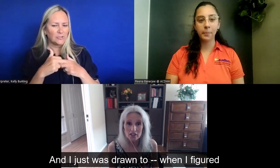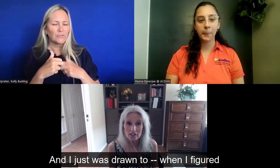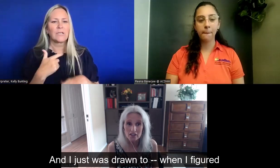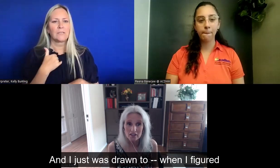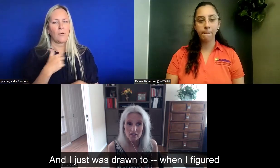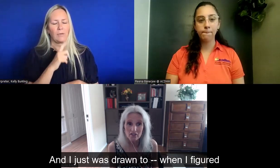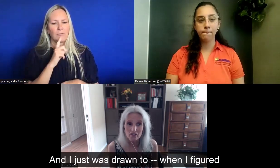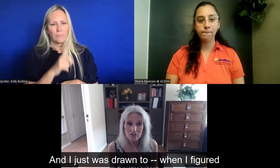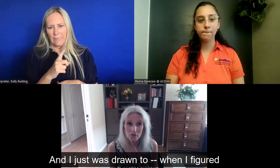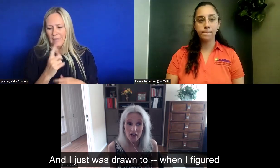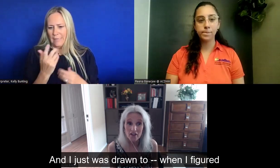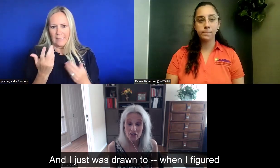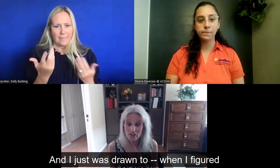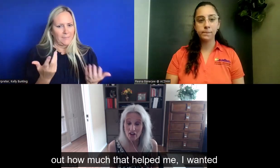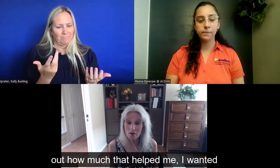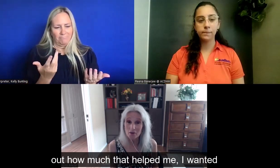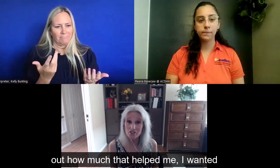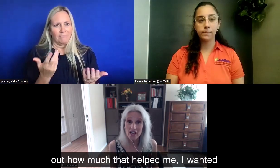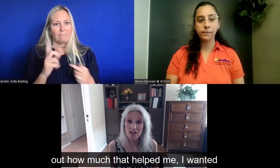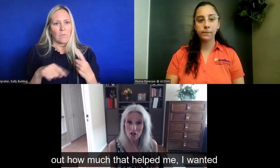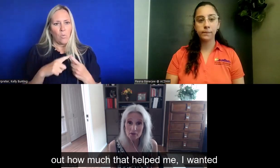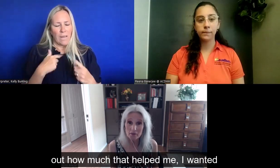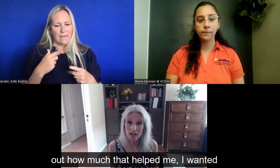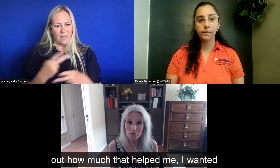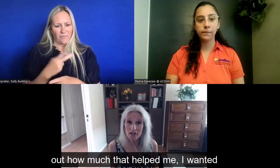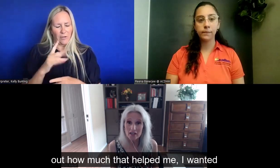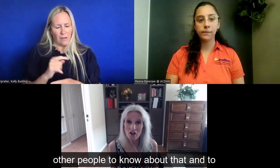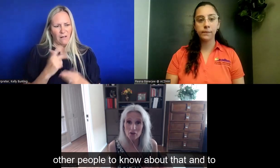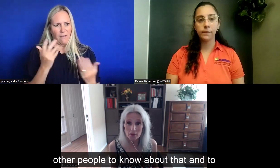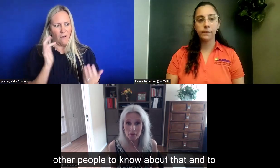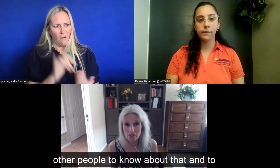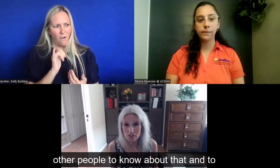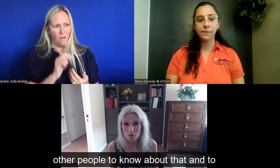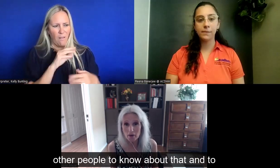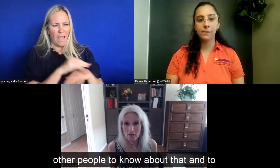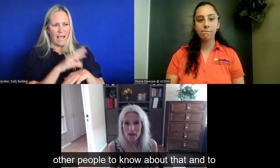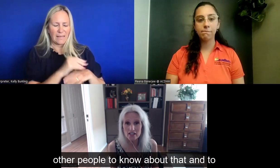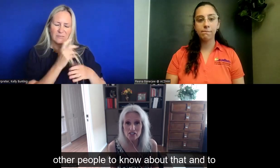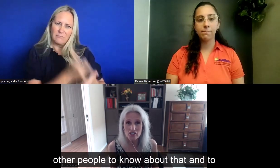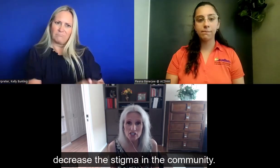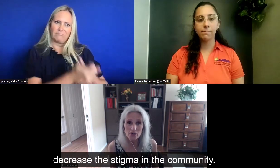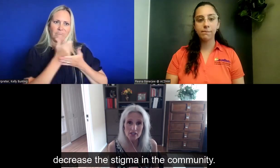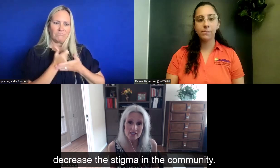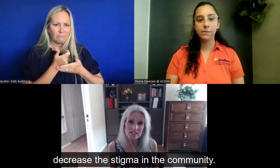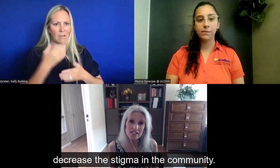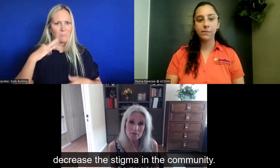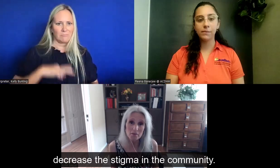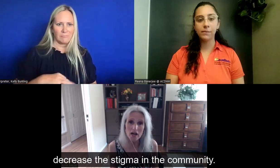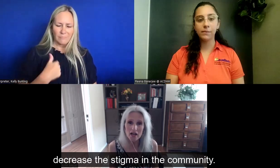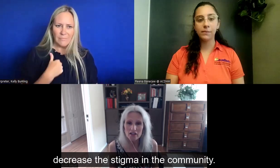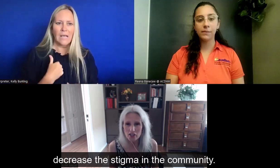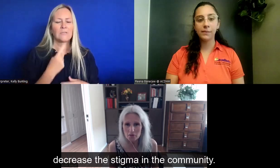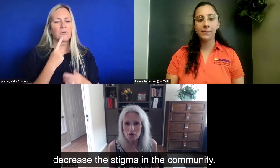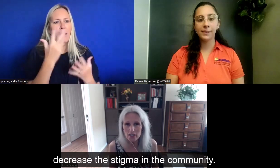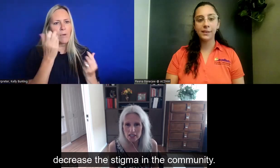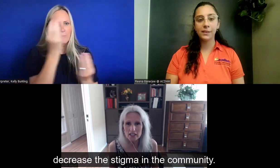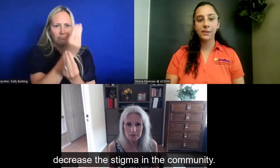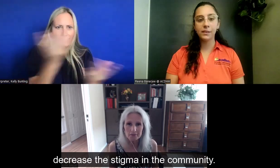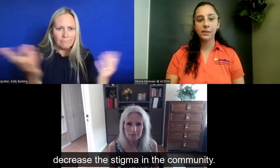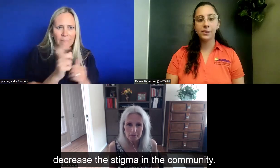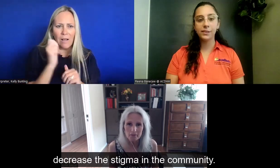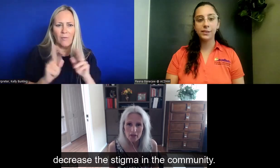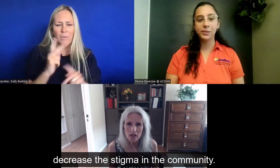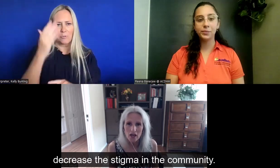to, when I figured out how much that helped me, I wanted other people to know about that and to decrease the stigma in the community.